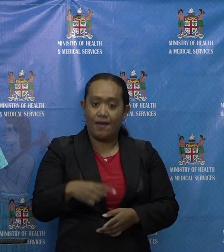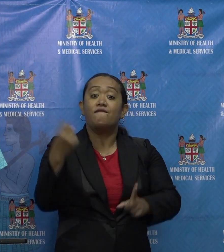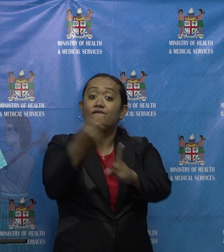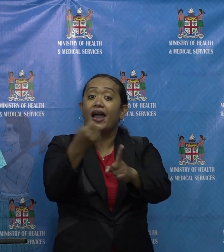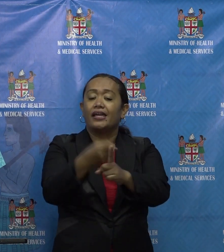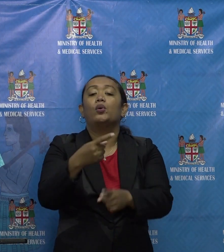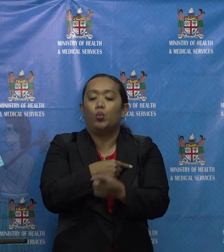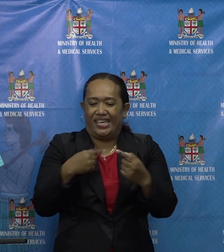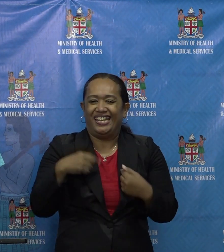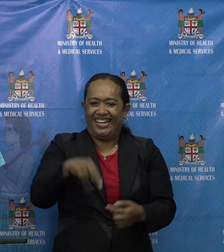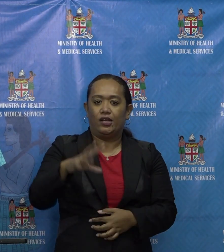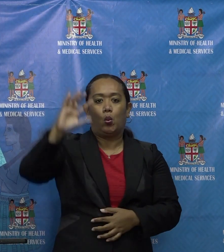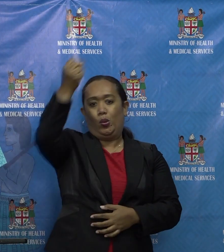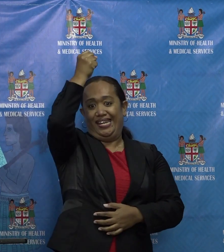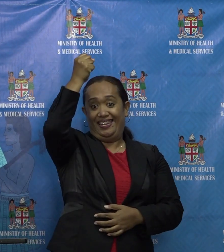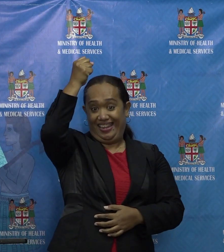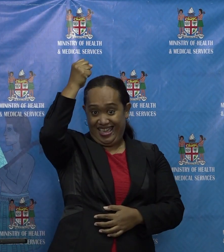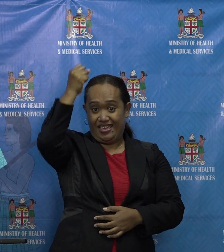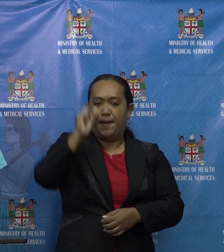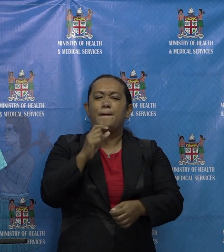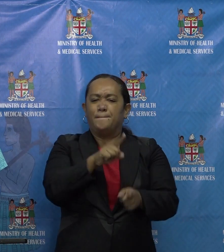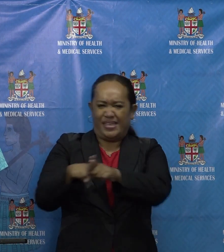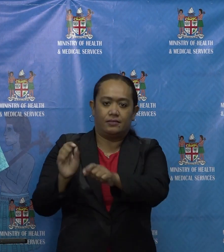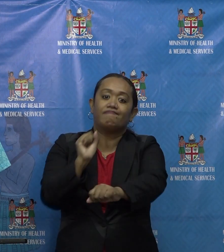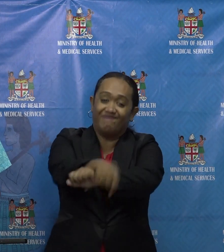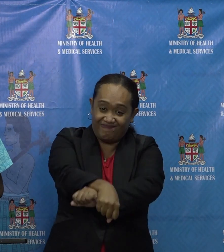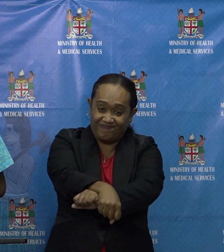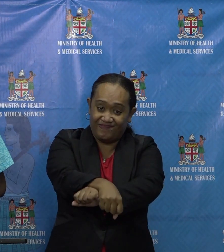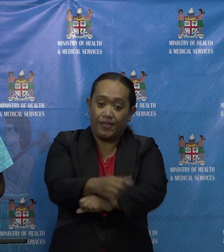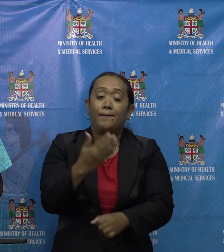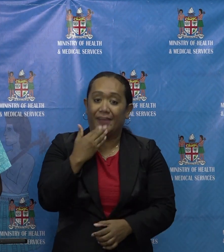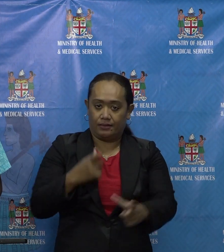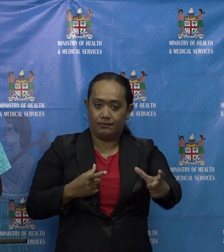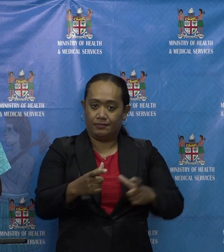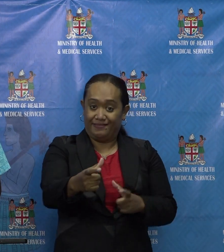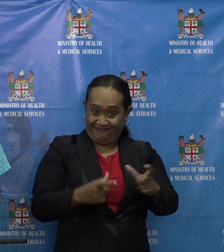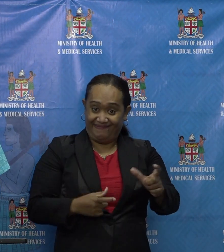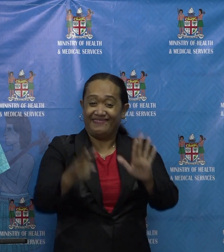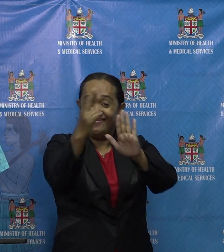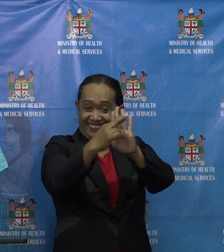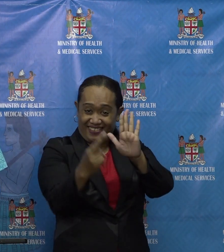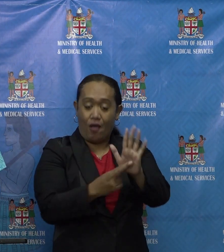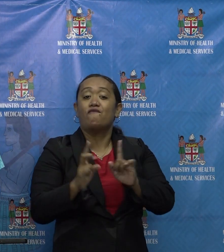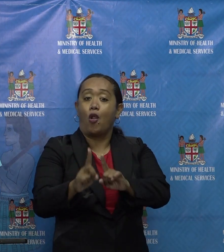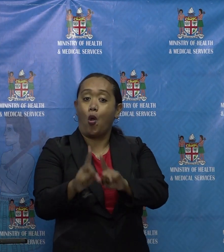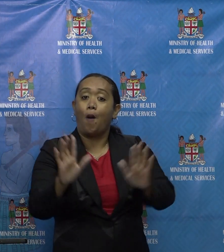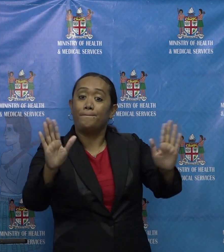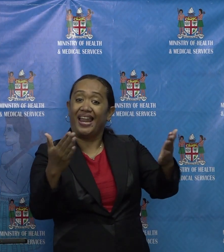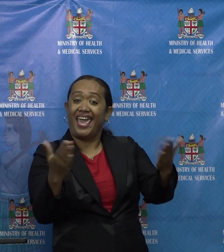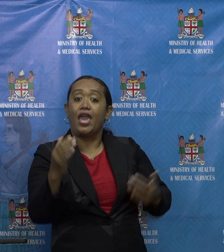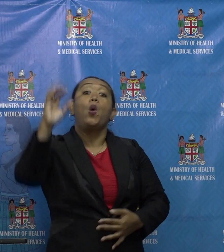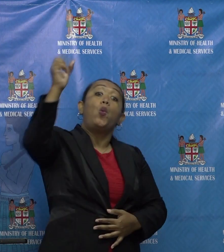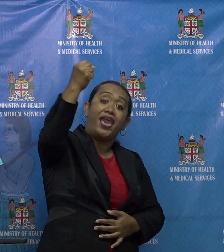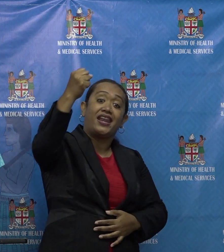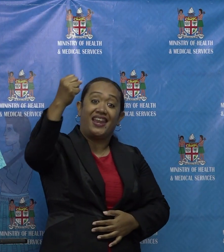hold the winning cards. So this is the time to play the winning cards. This is the time to play